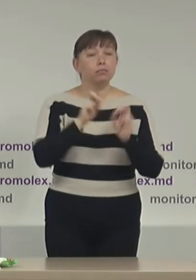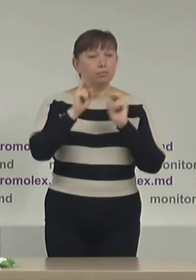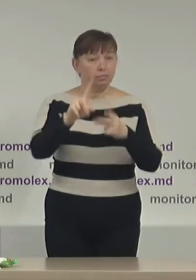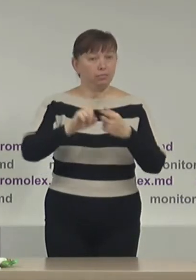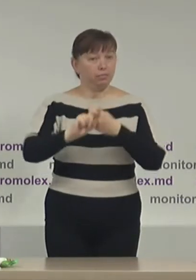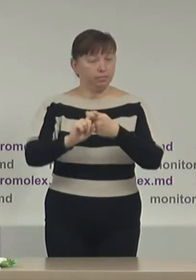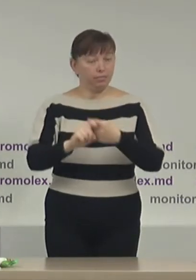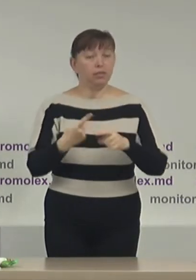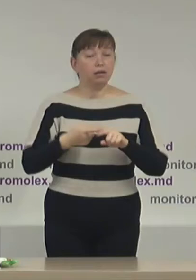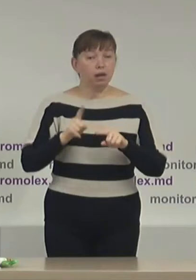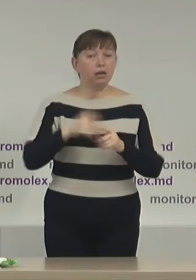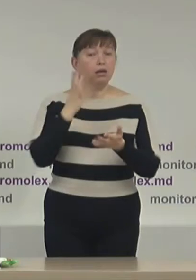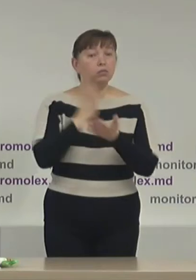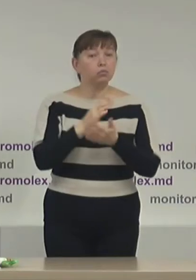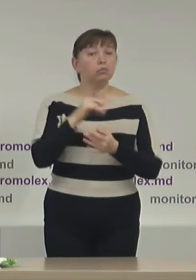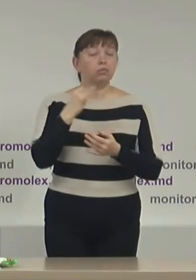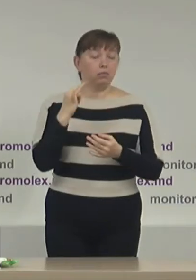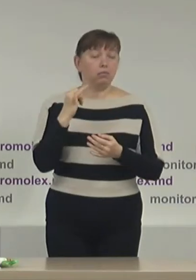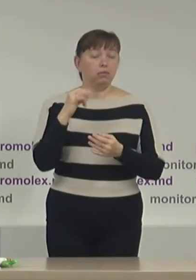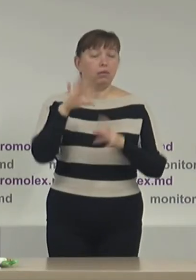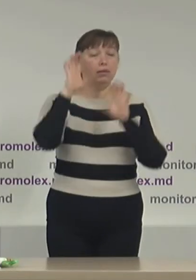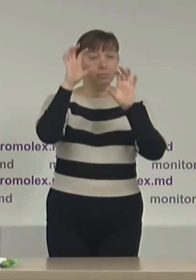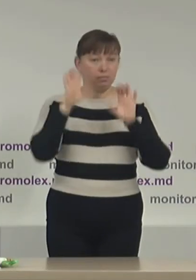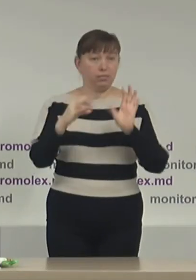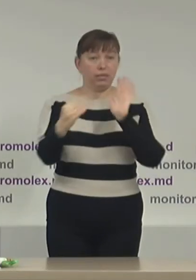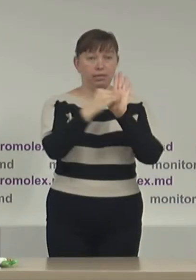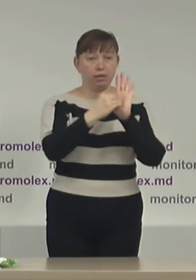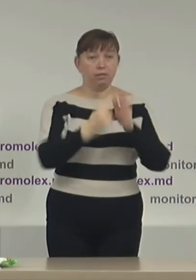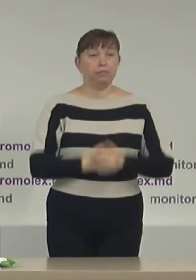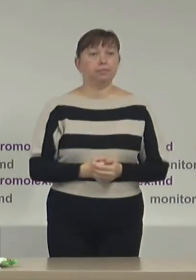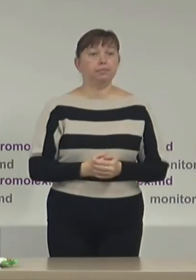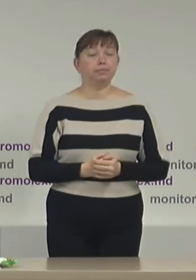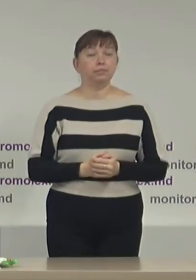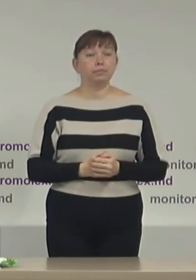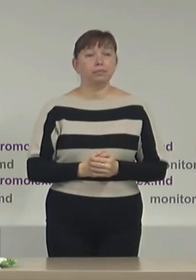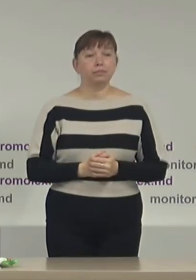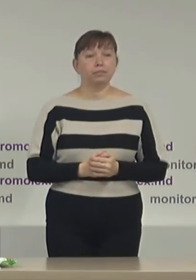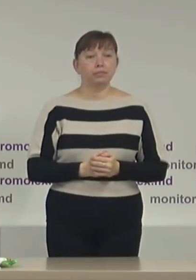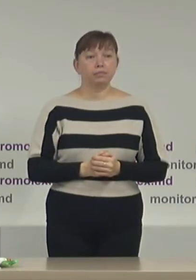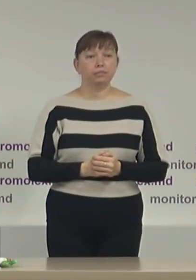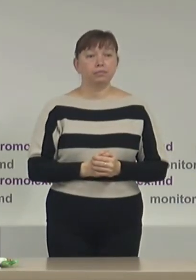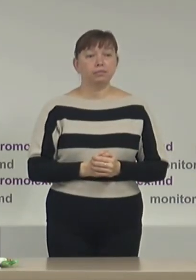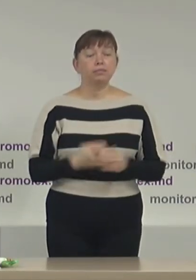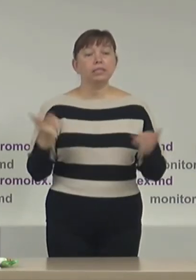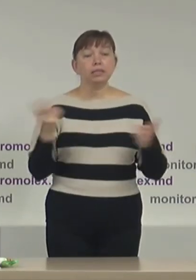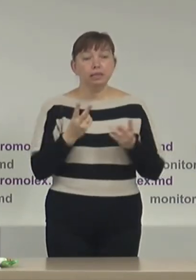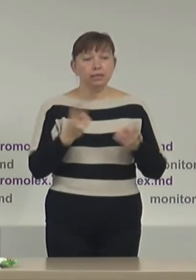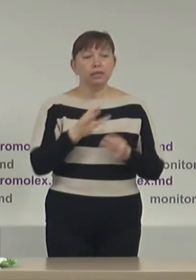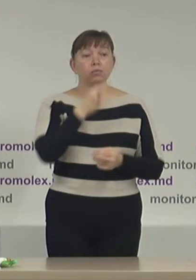requirements, the anti-COVID requirements are complied with.